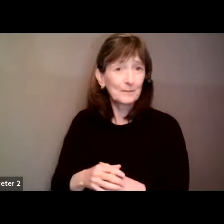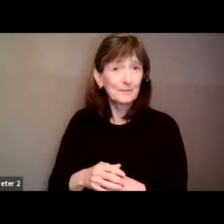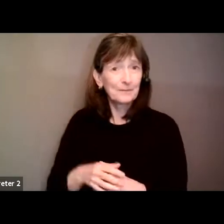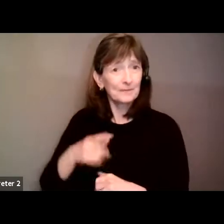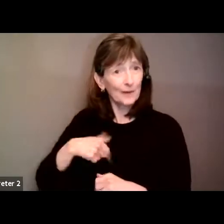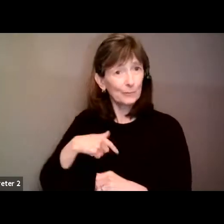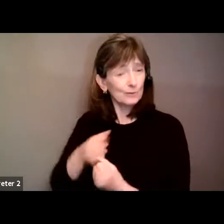be supporting them.